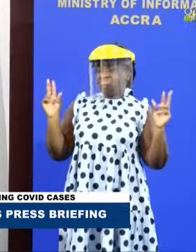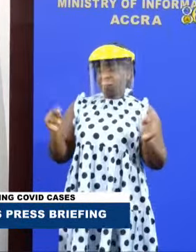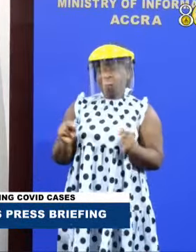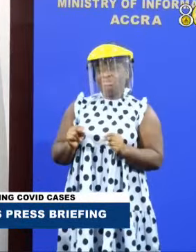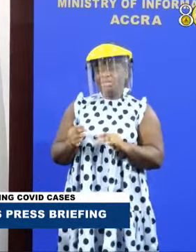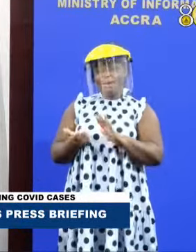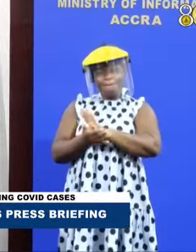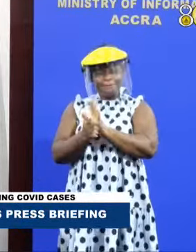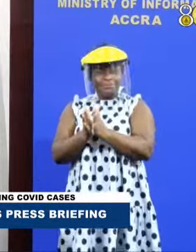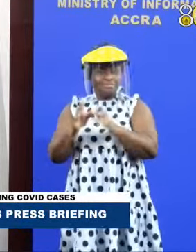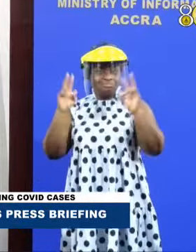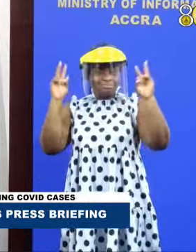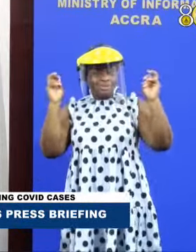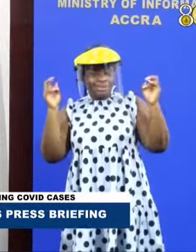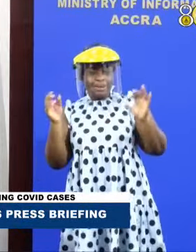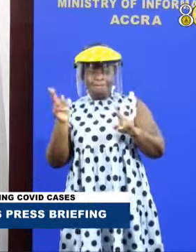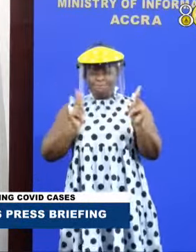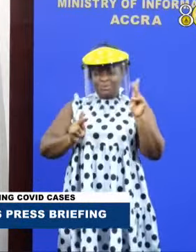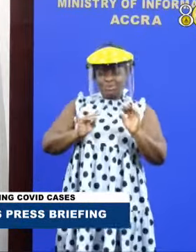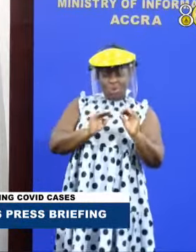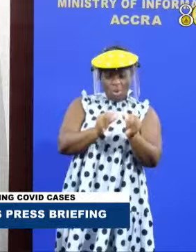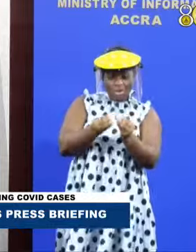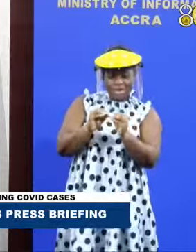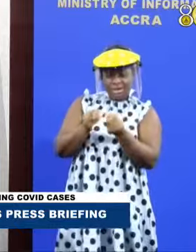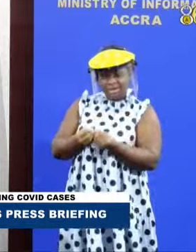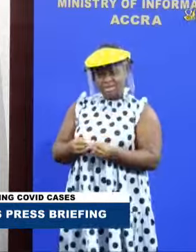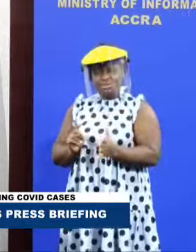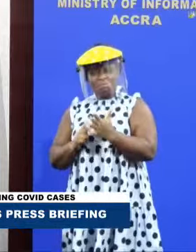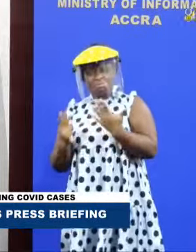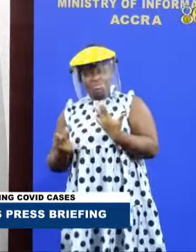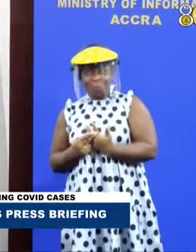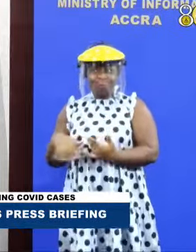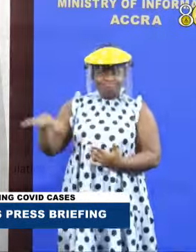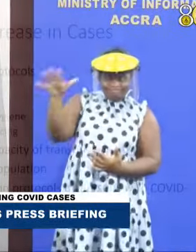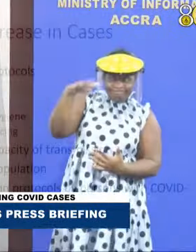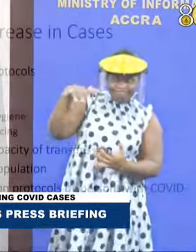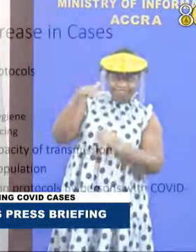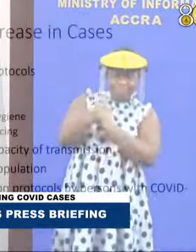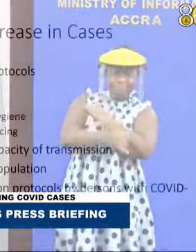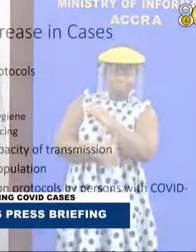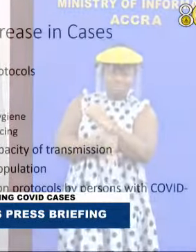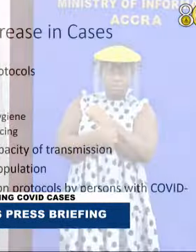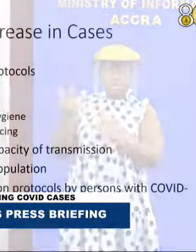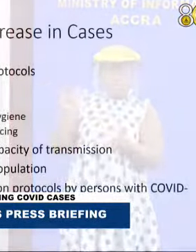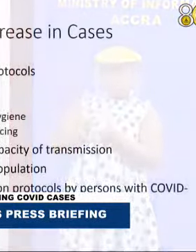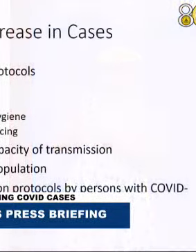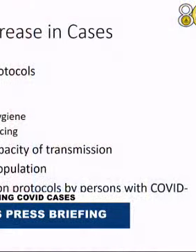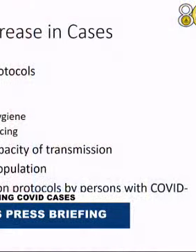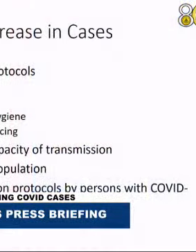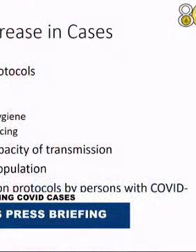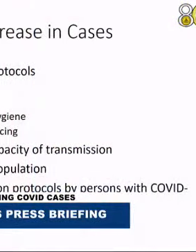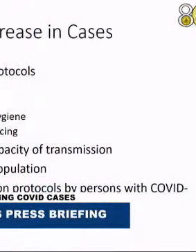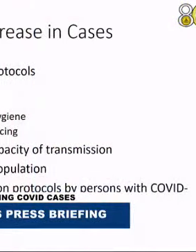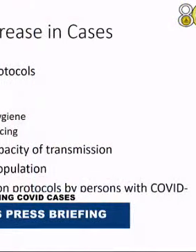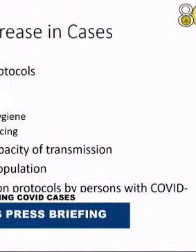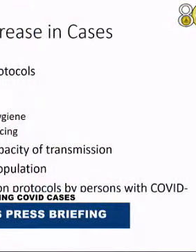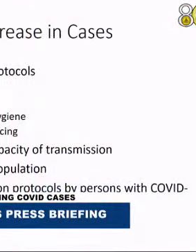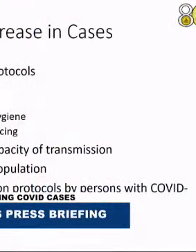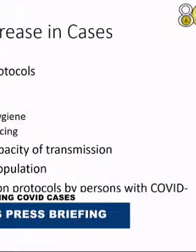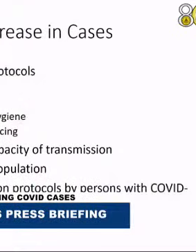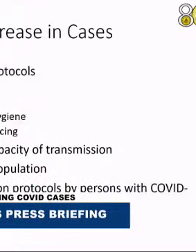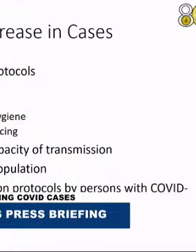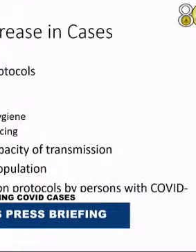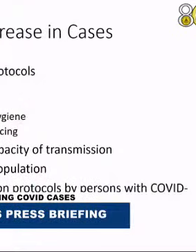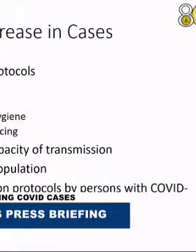an issue. People are organizing all kinds of events across the country. That brings, without the necessary protocols, that